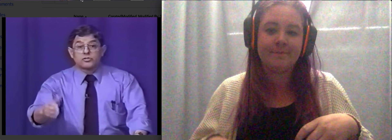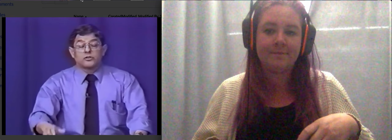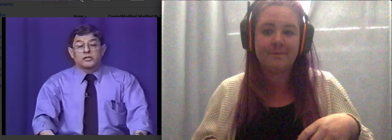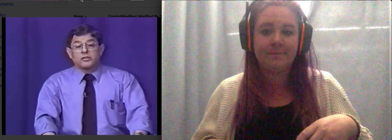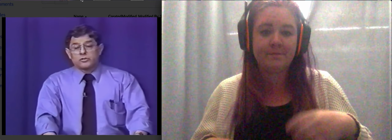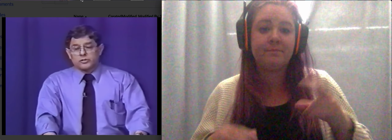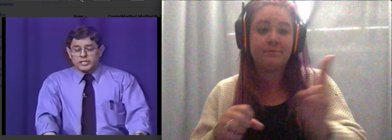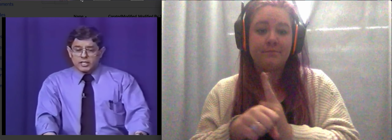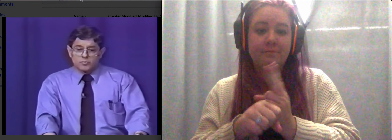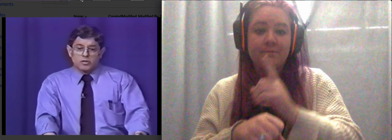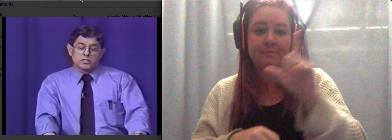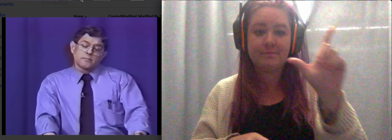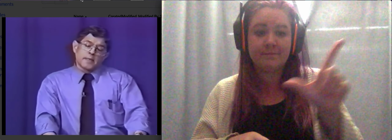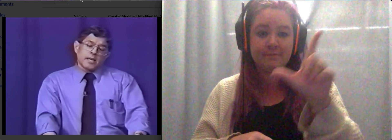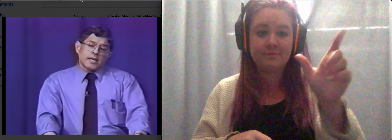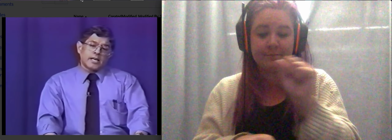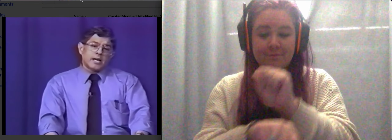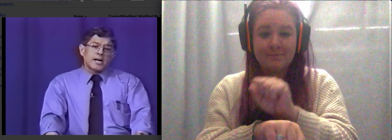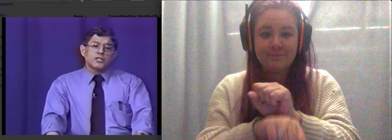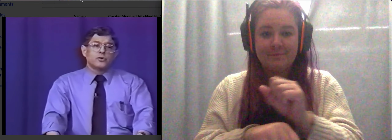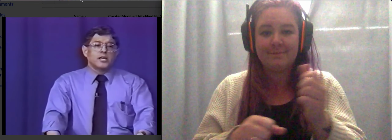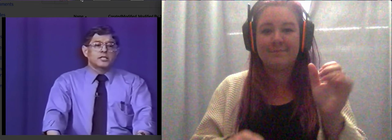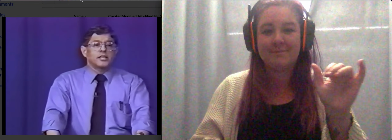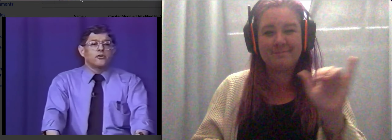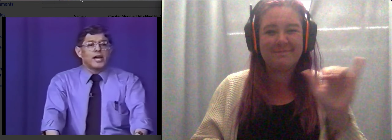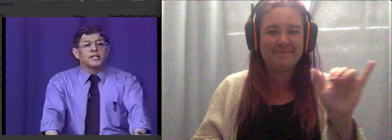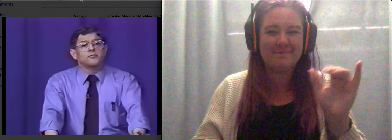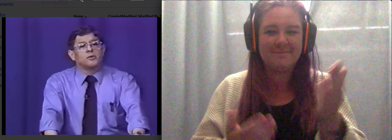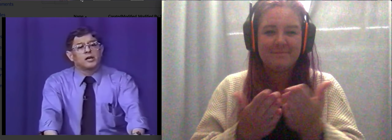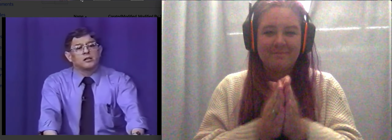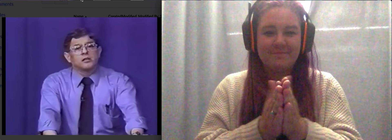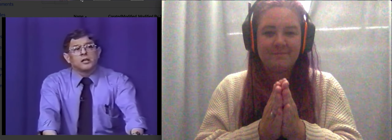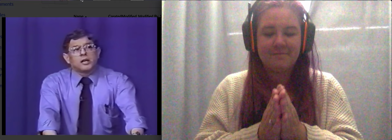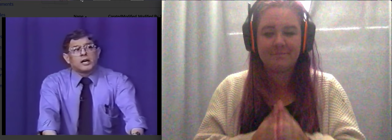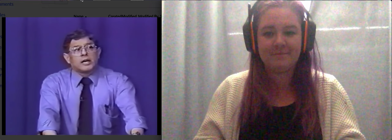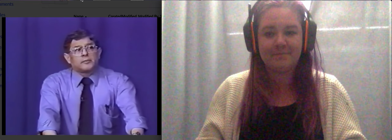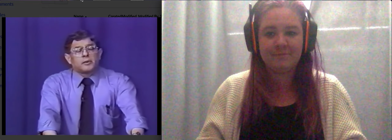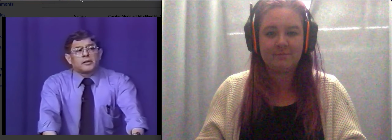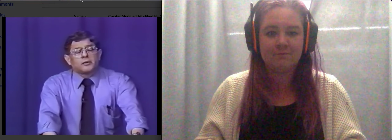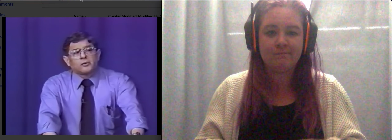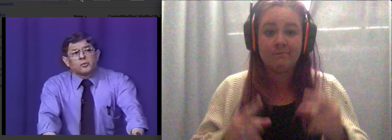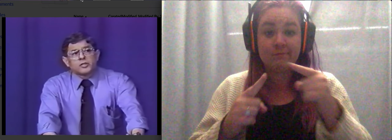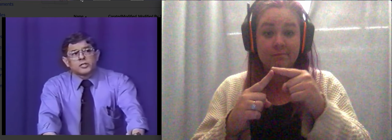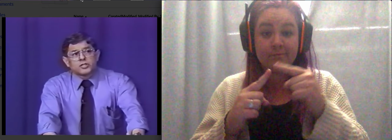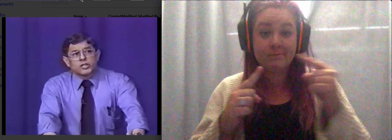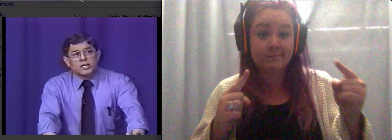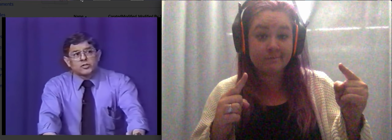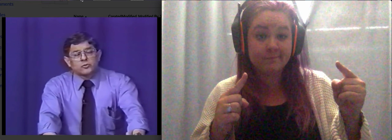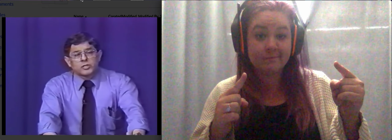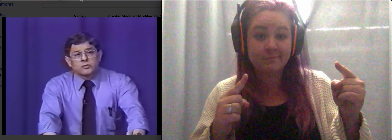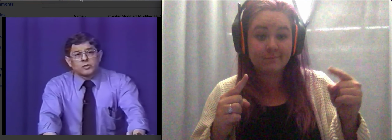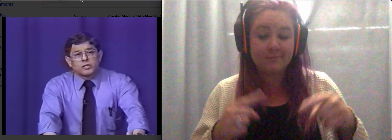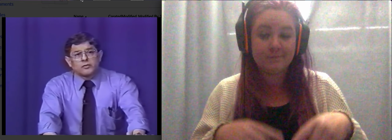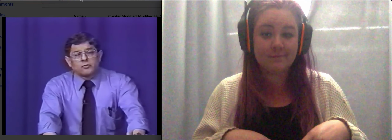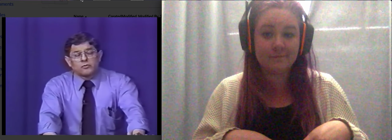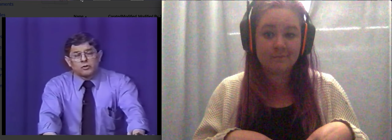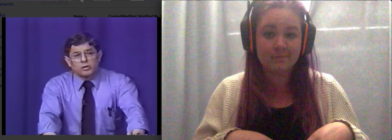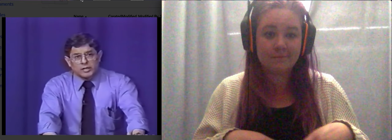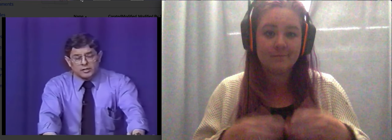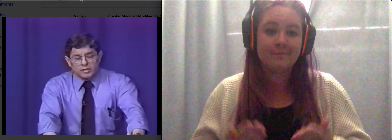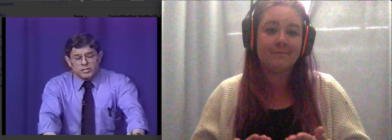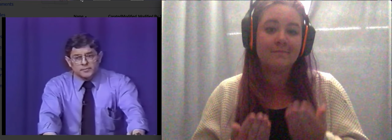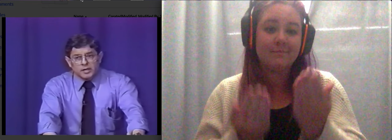their textbook. In contrast, an interactive model would suggest or would flow like